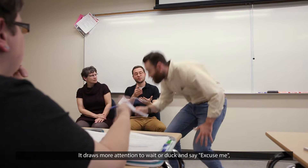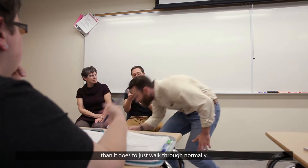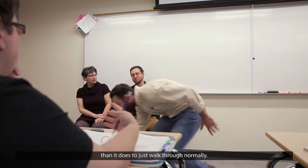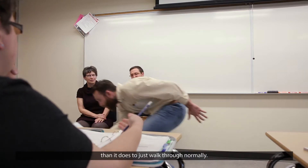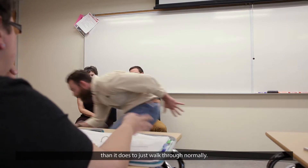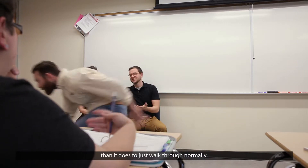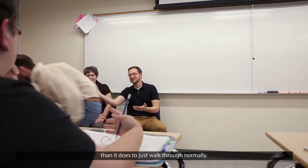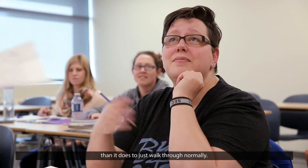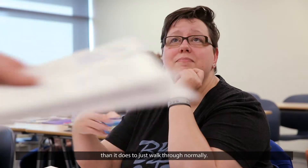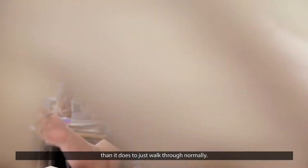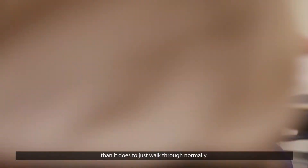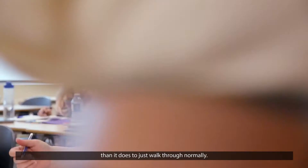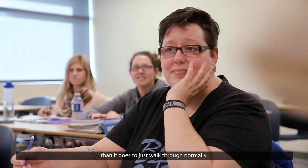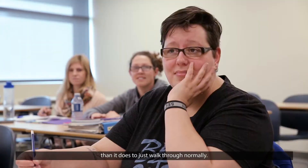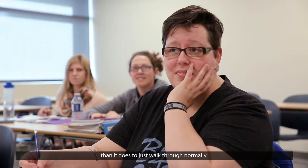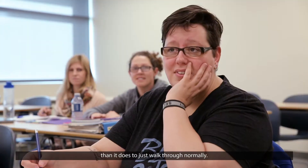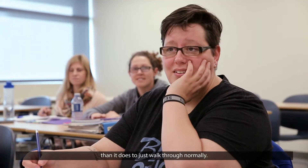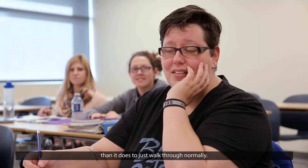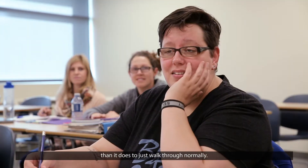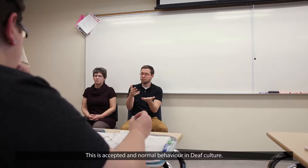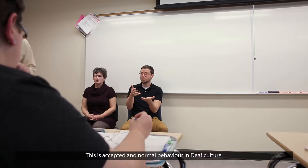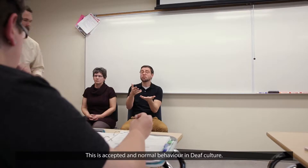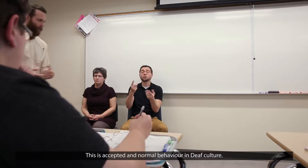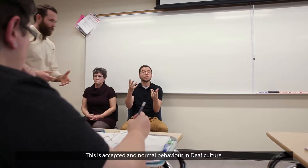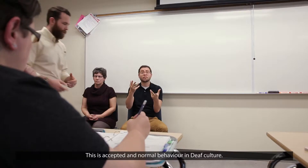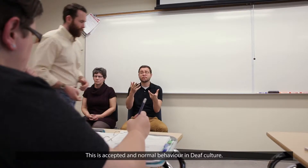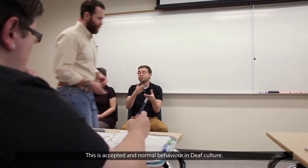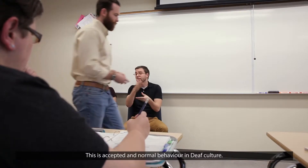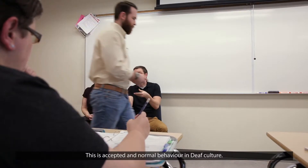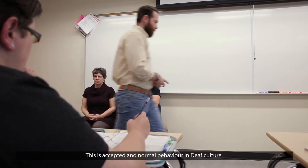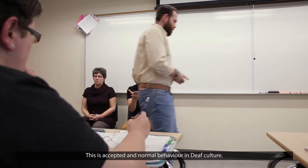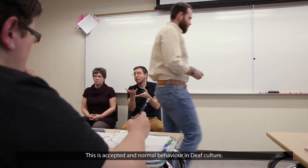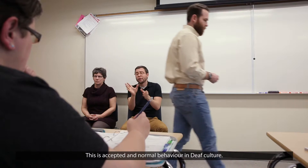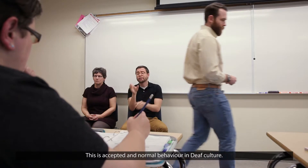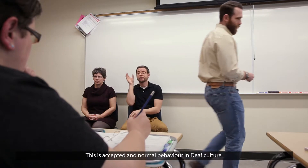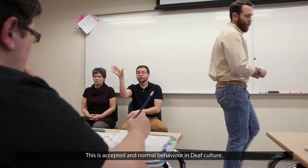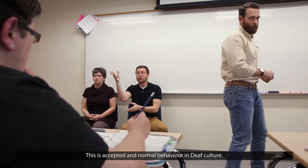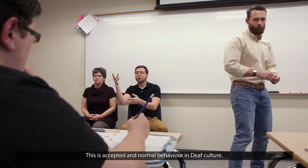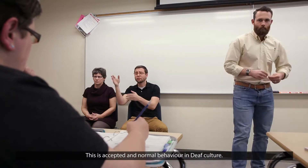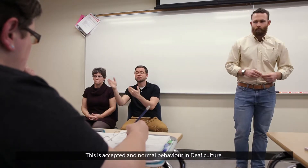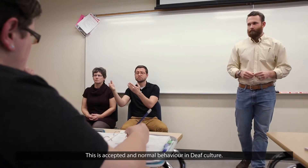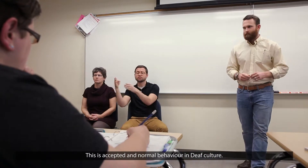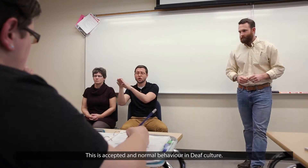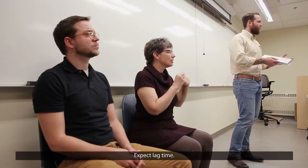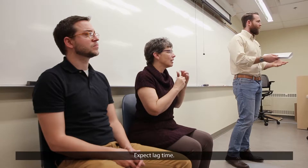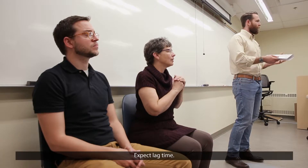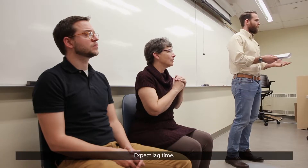me," than it does to just walk through normally. This is accepted and normal behavior in deaf culture. Expect lag